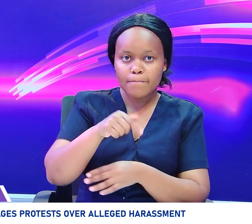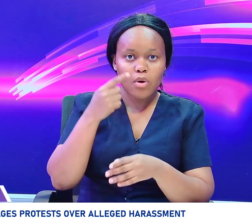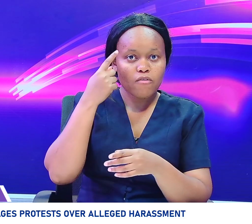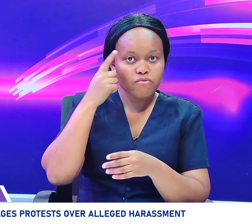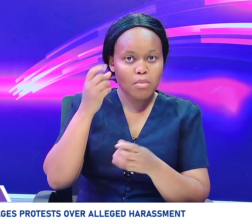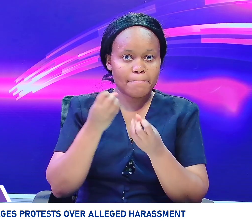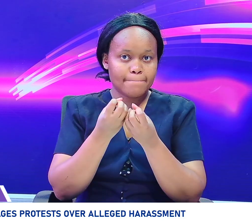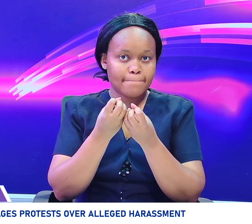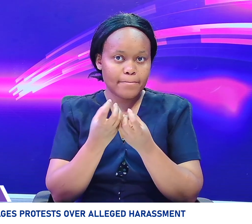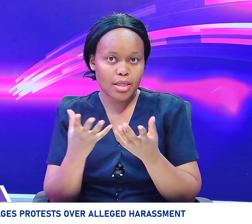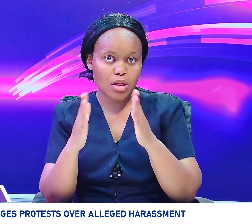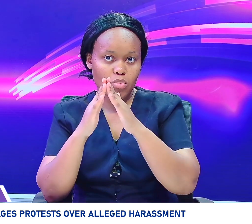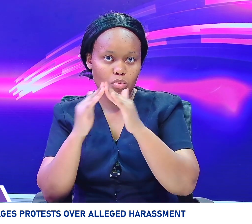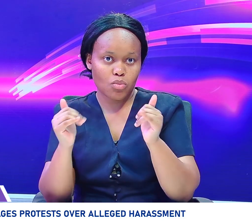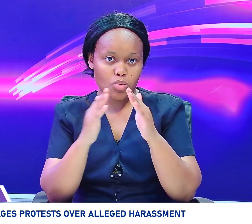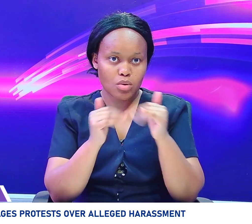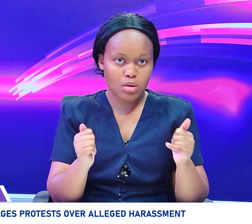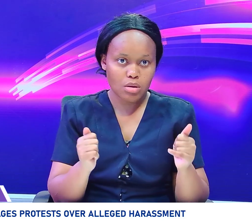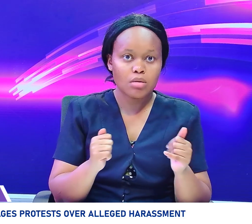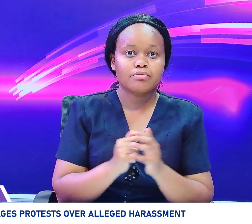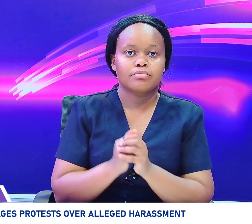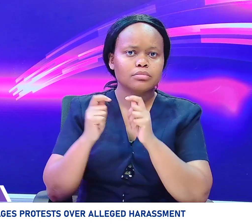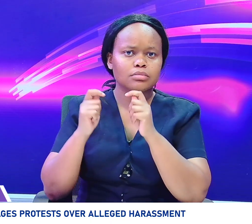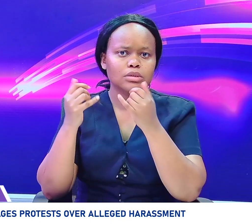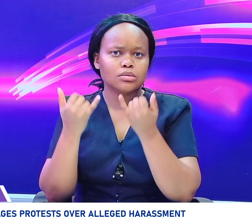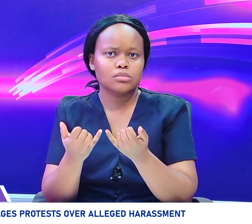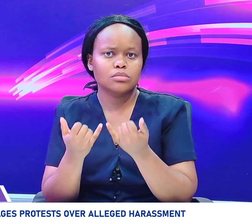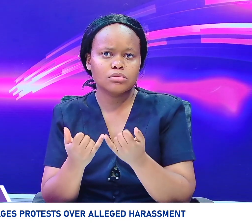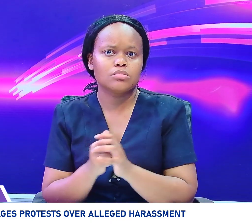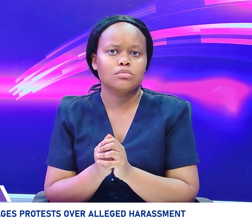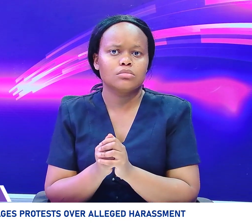and where mining is a key source of income for many households.